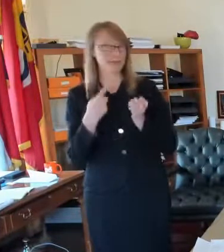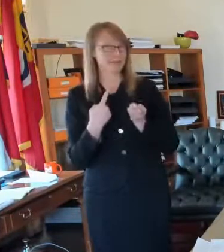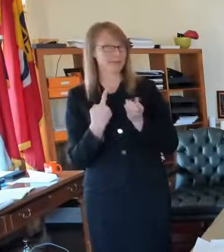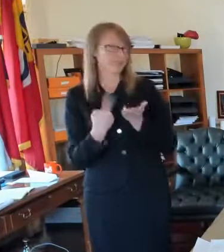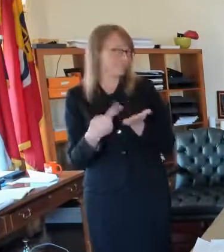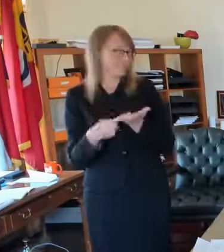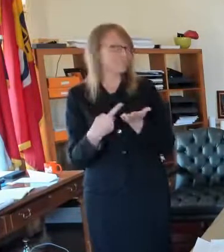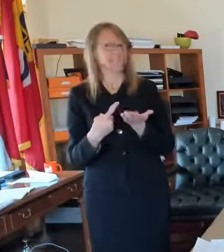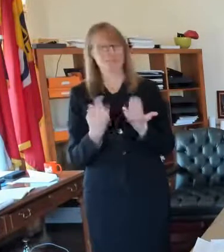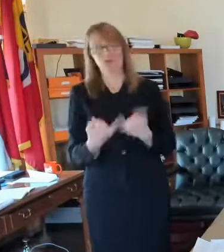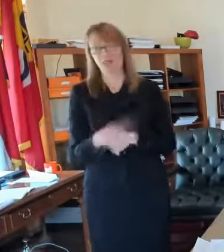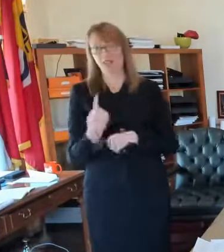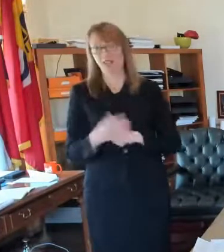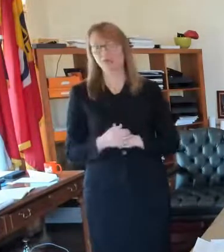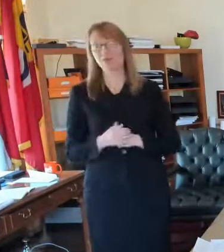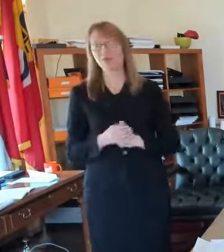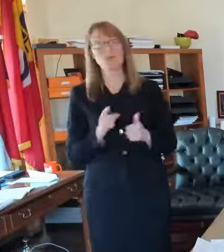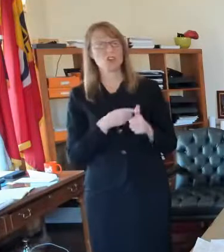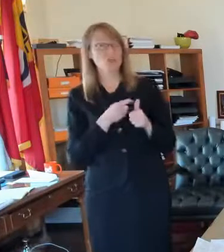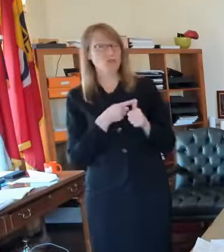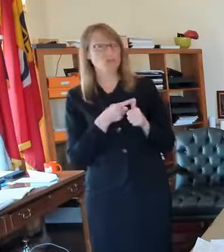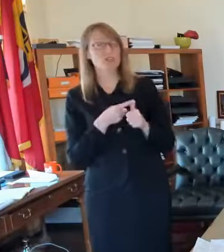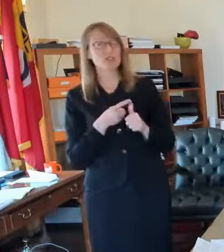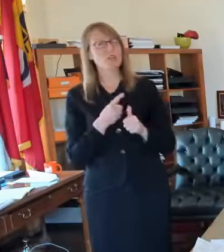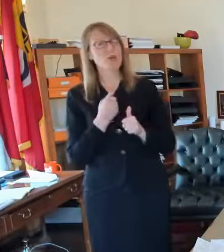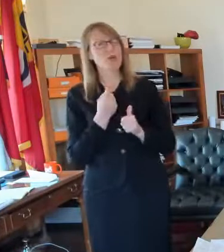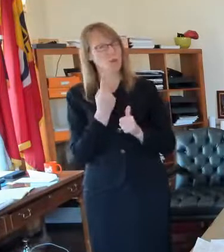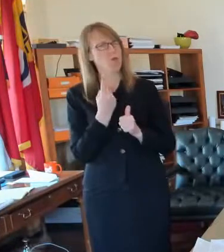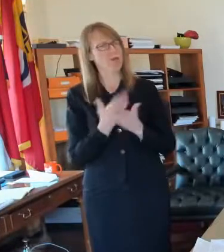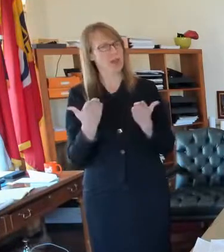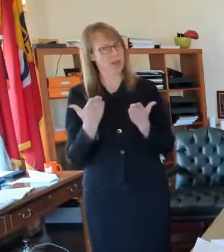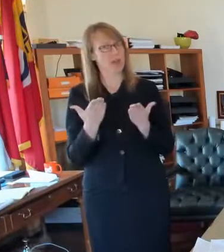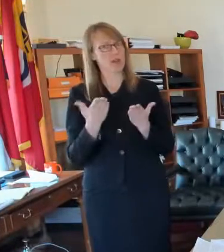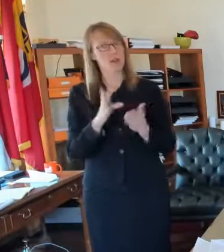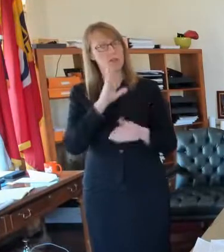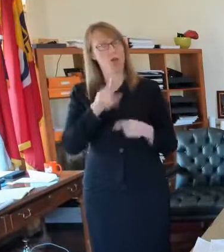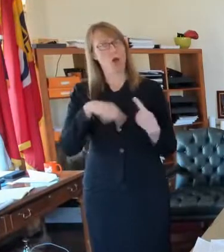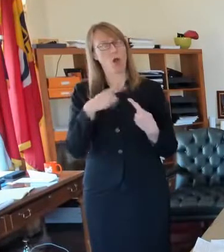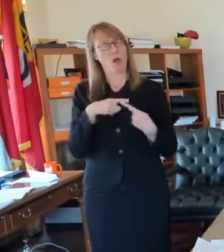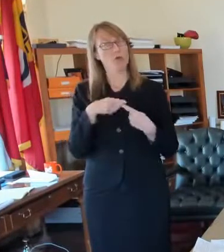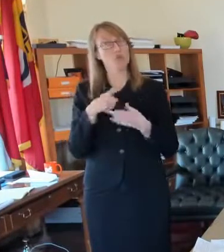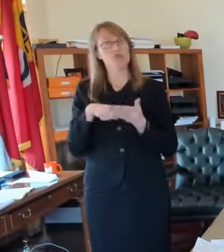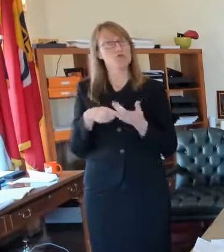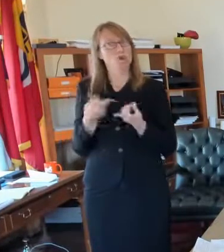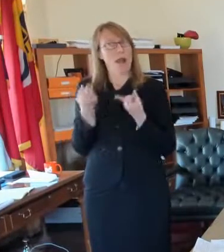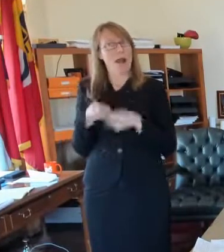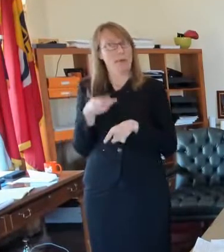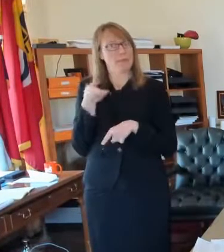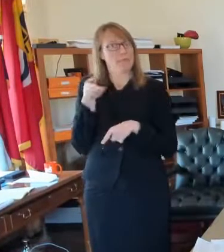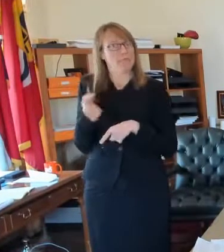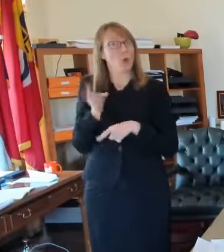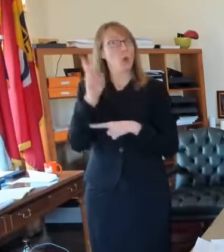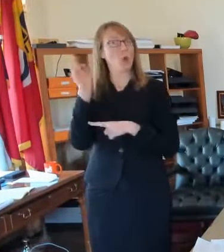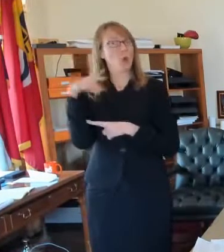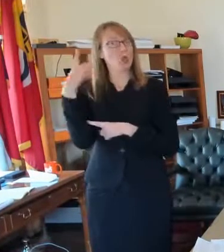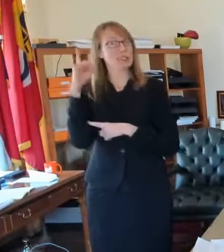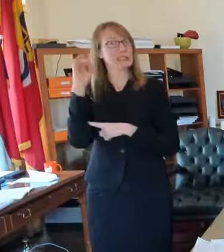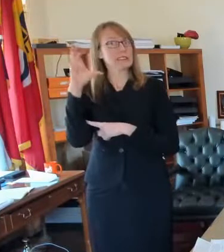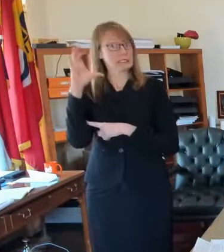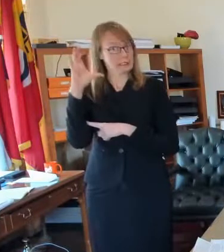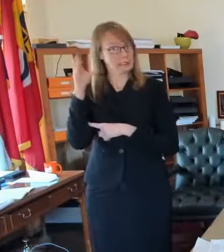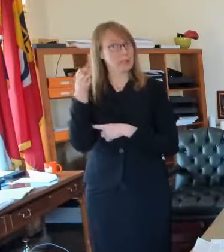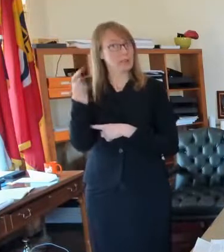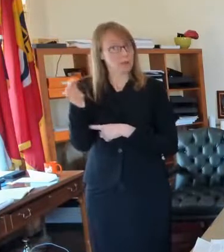today. The first thing I'm going to say, though, is about the situation that's unfolding in Washington, D.C., that has